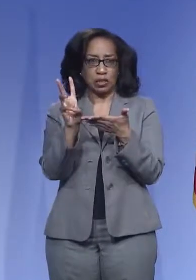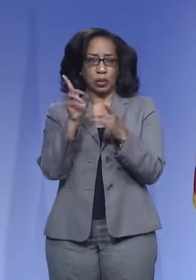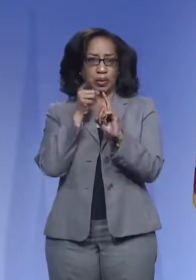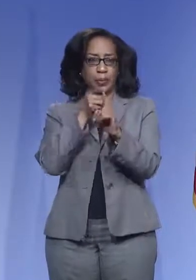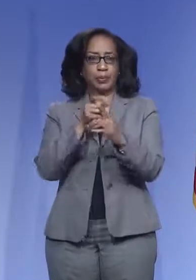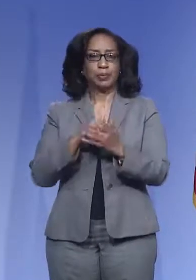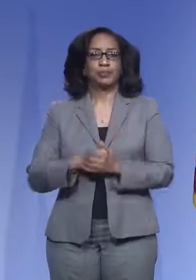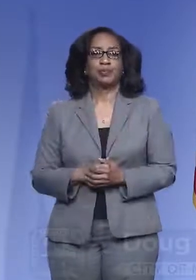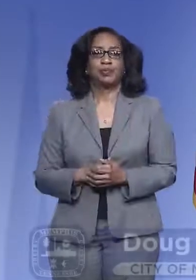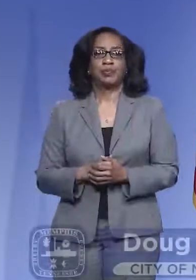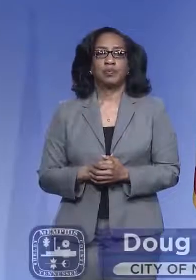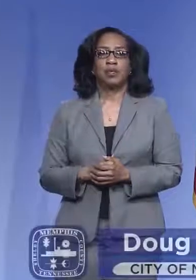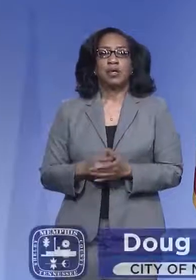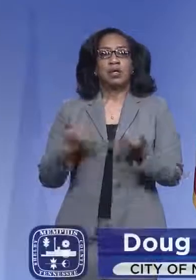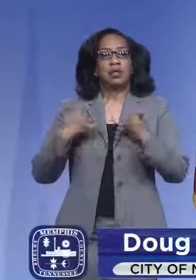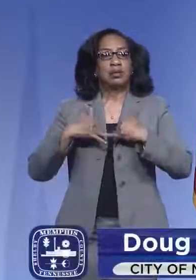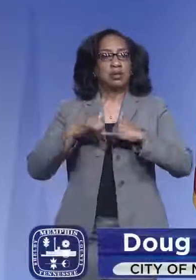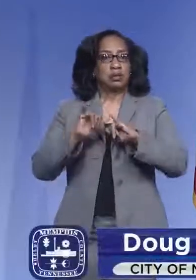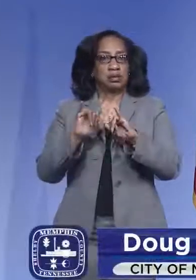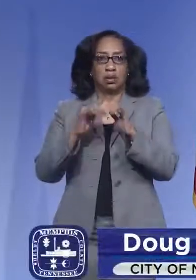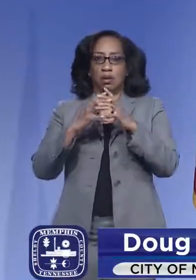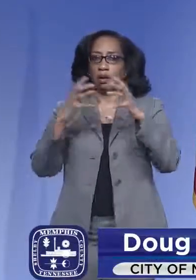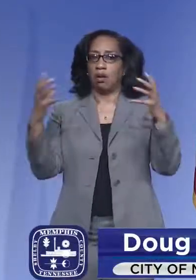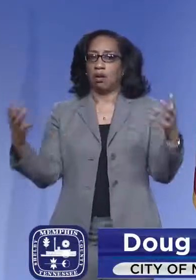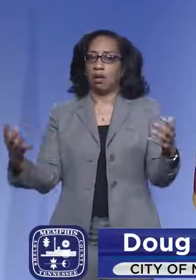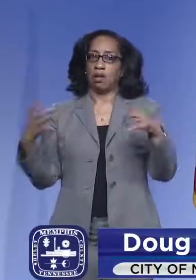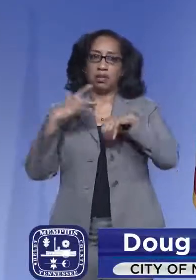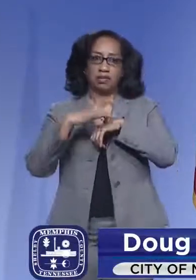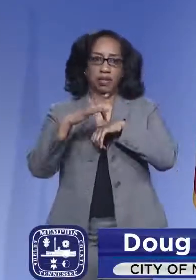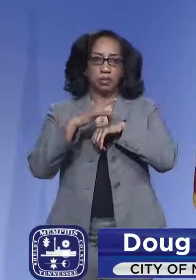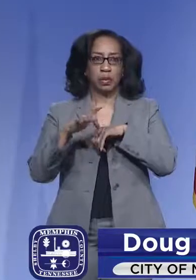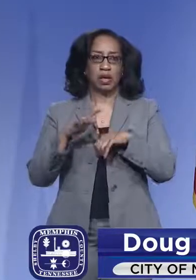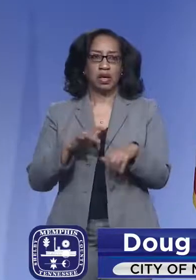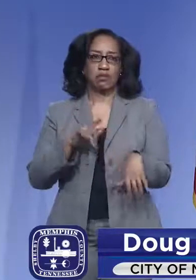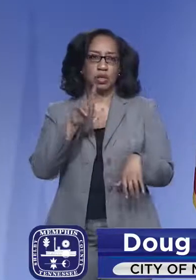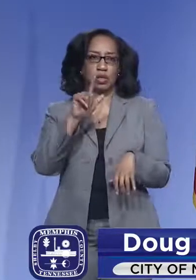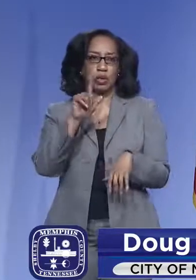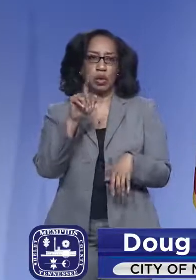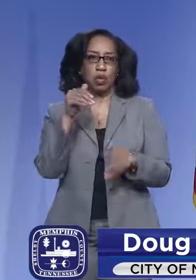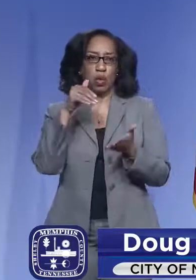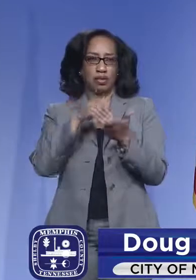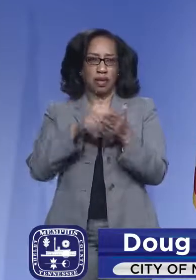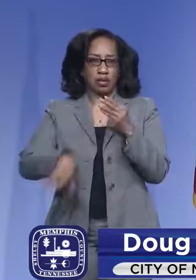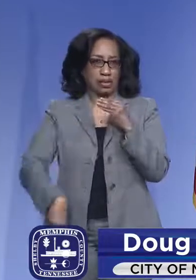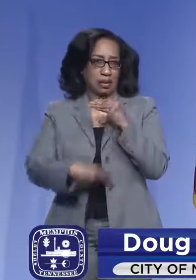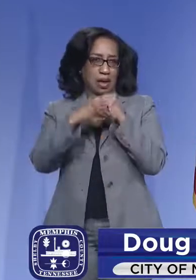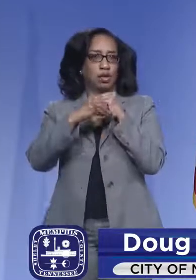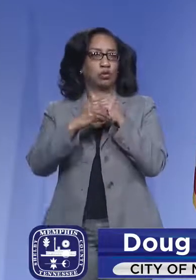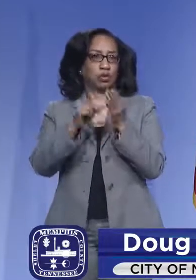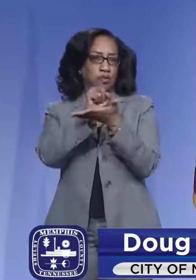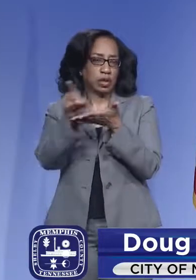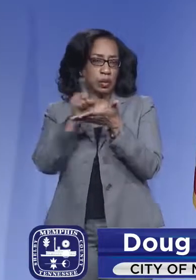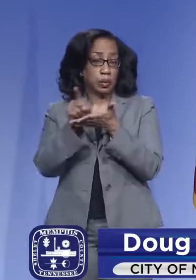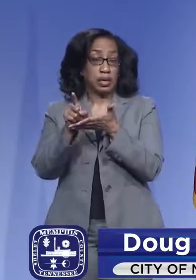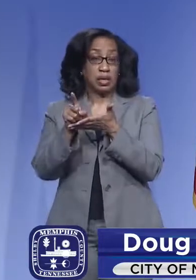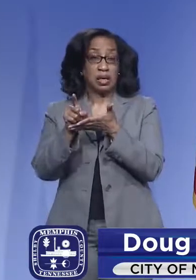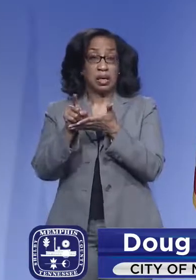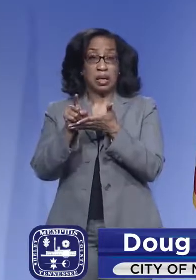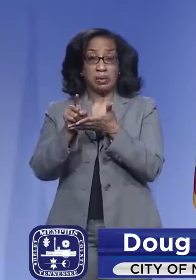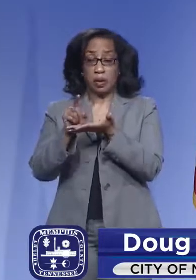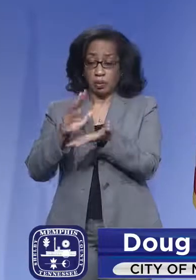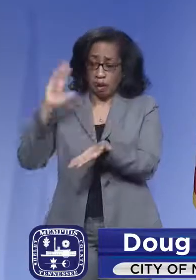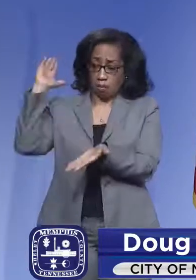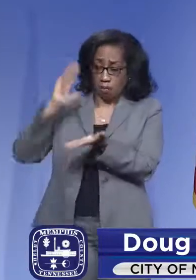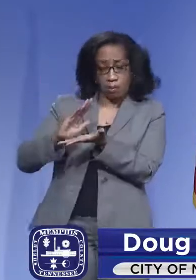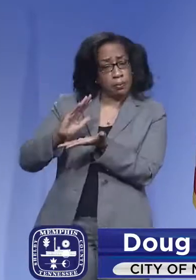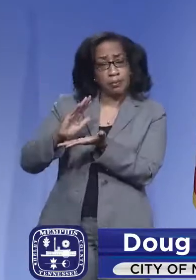still broad availability. We were allocated an additional 21,000 doses per week. There has been no scaling back there. We